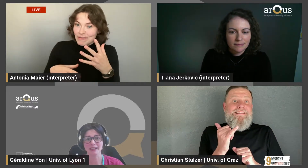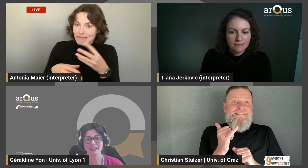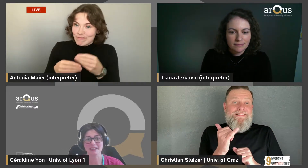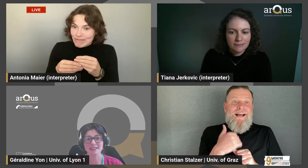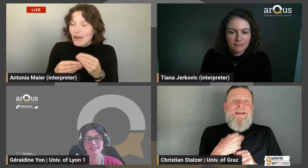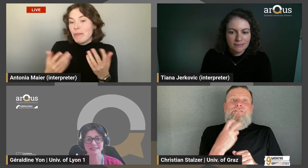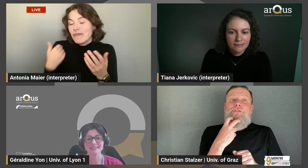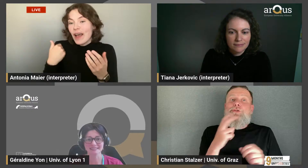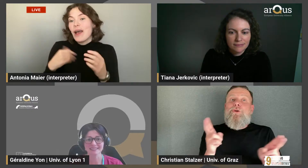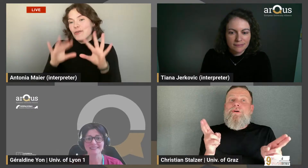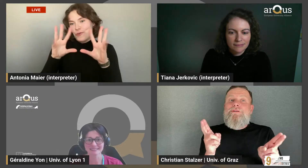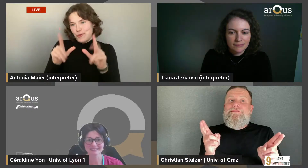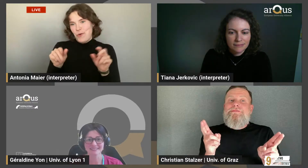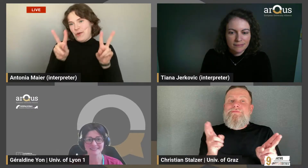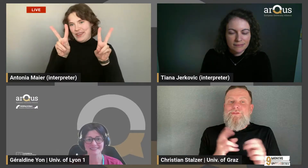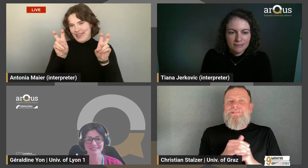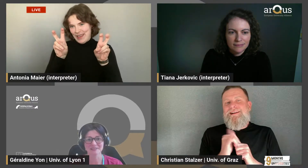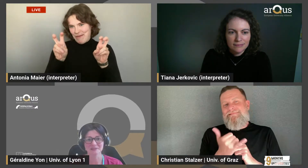topic. And